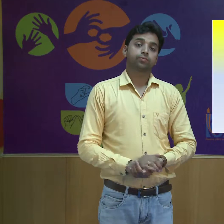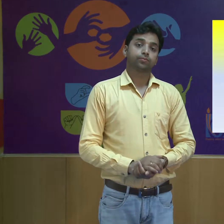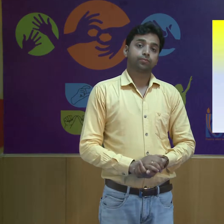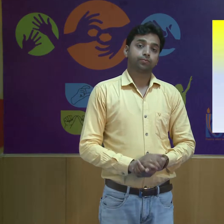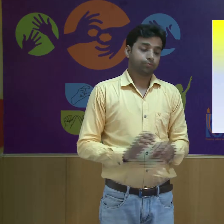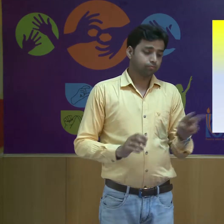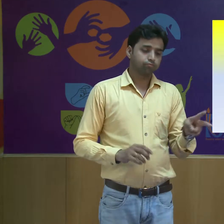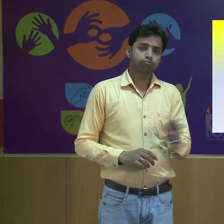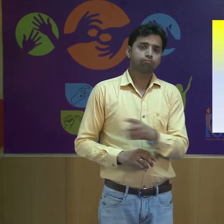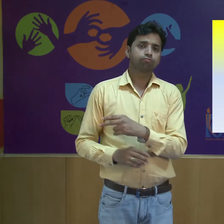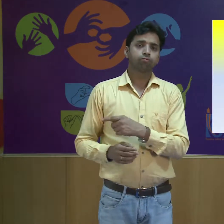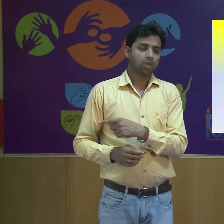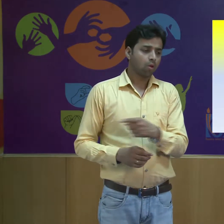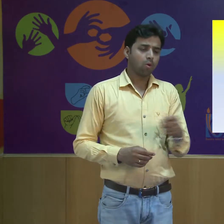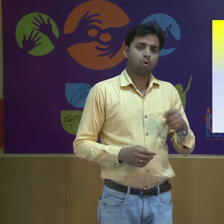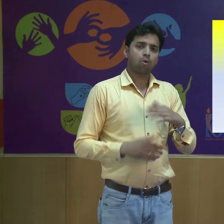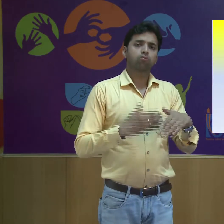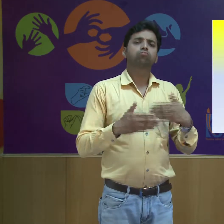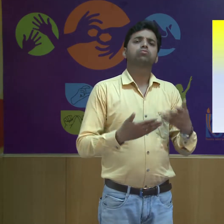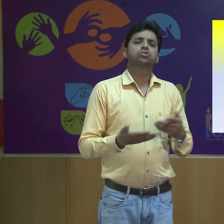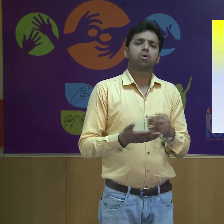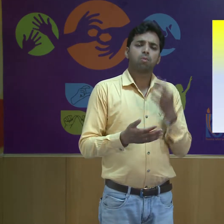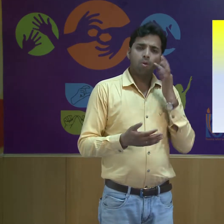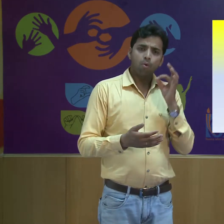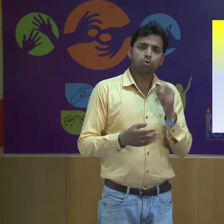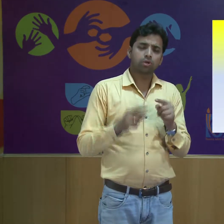were some important tribes of Vedic period.